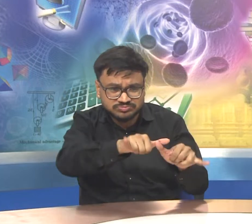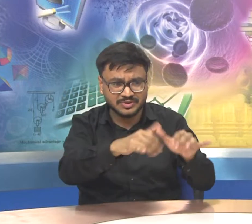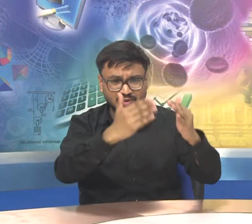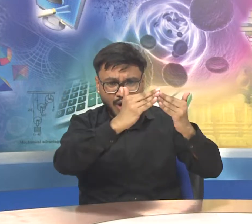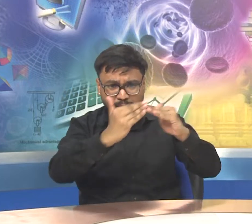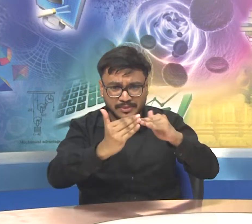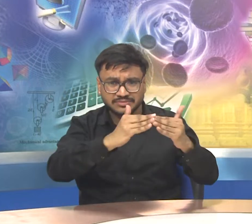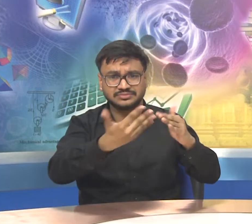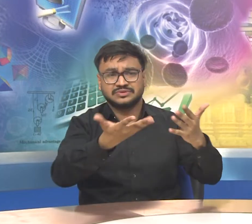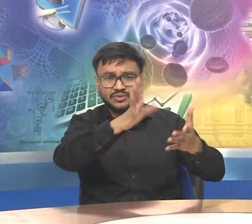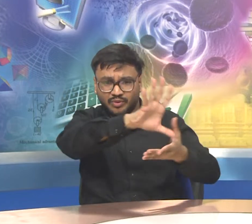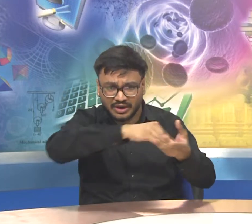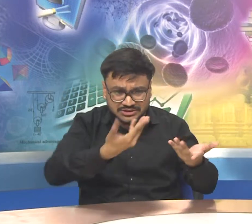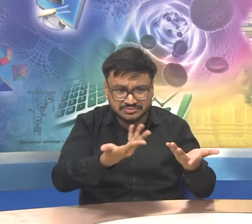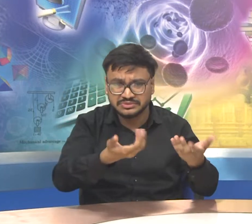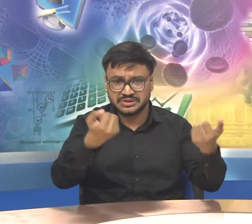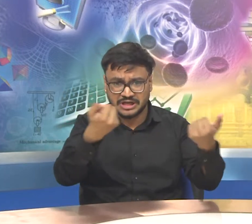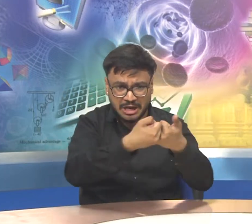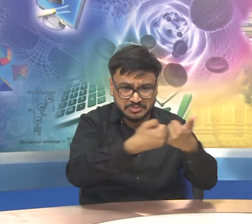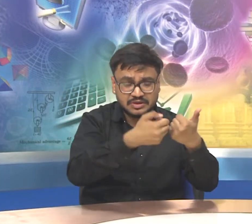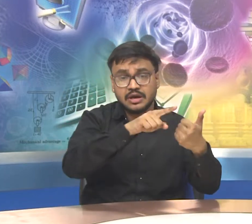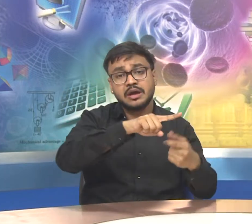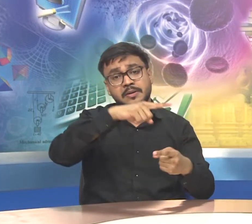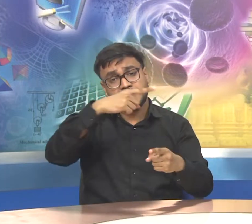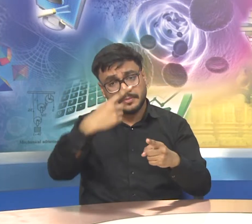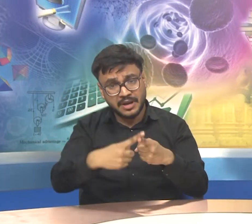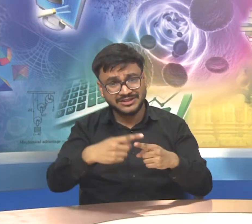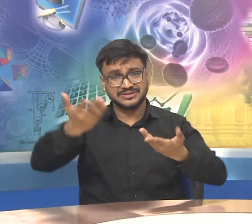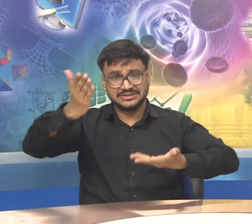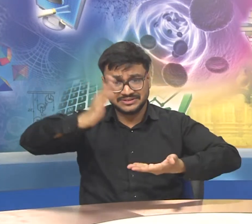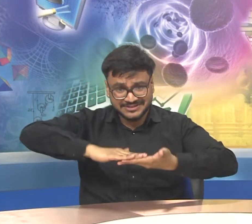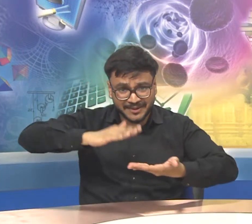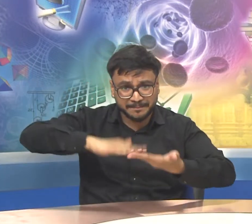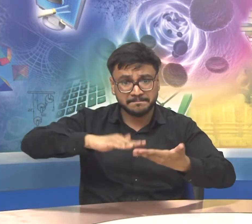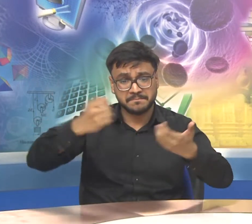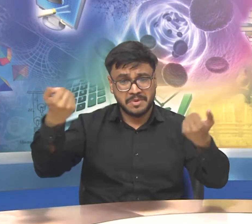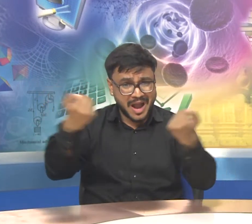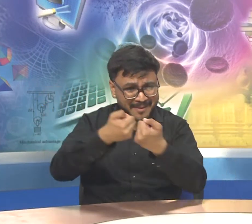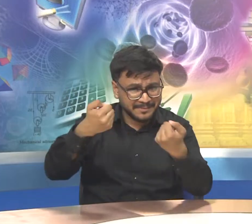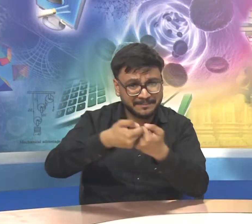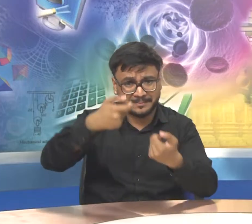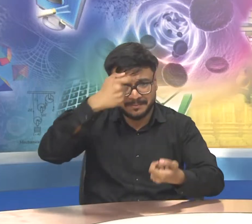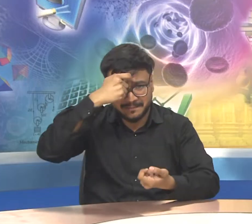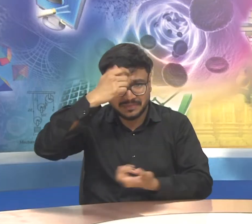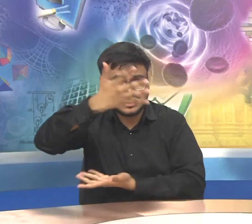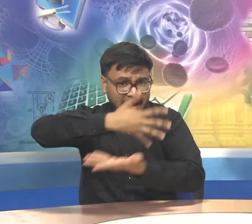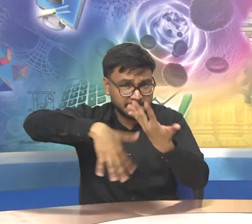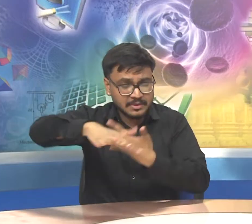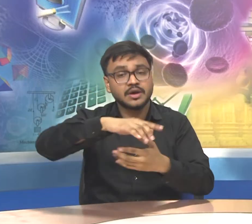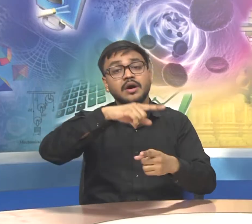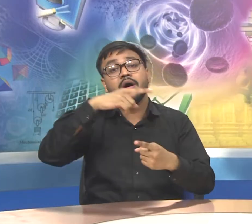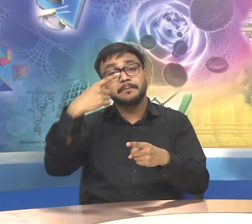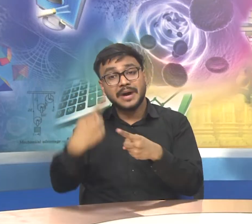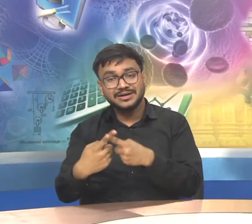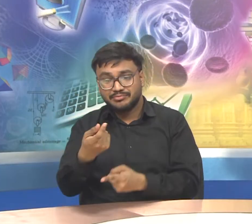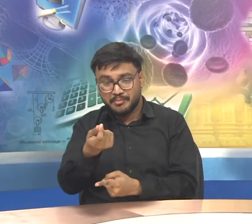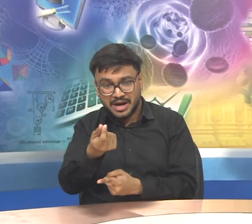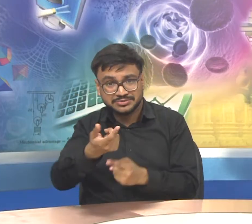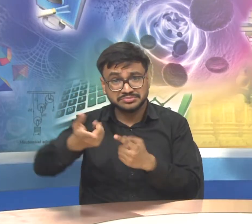Civil cases, disputes relating to property, marriage, money, contract and